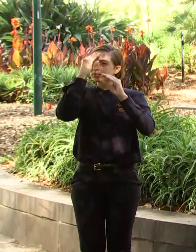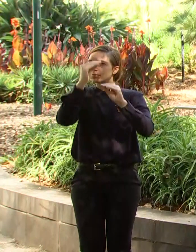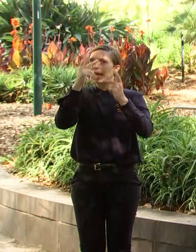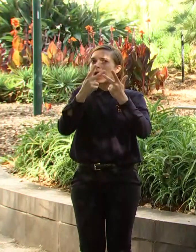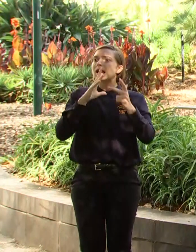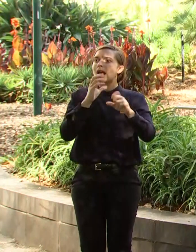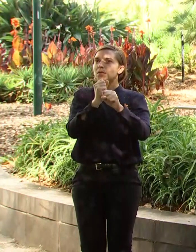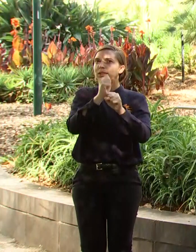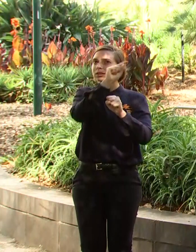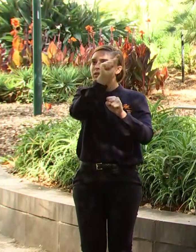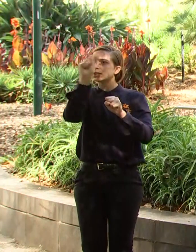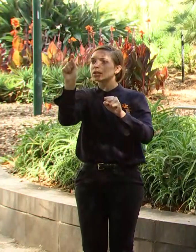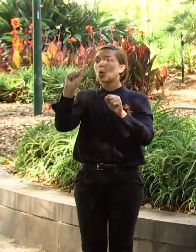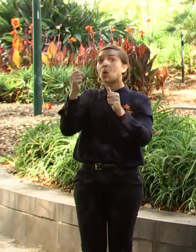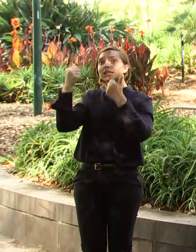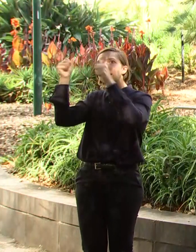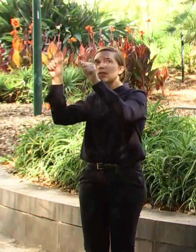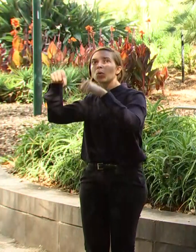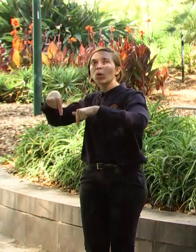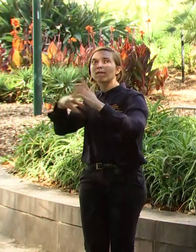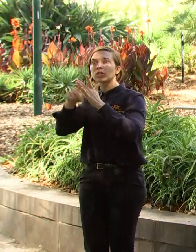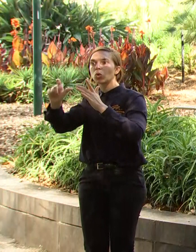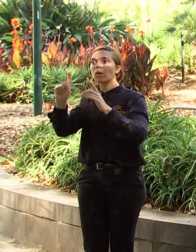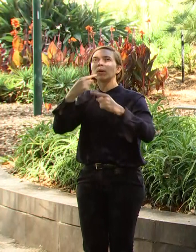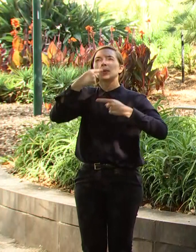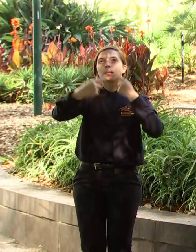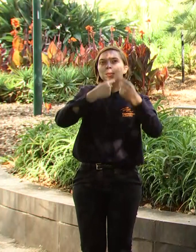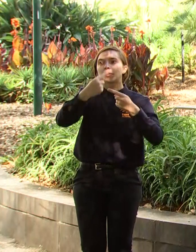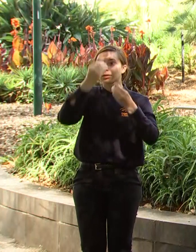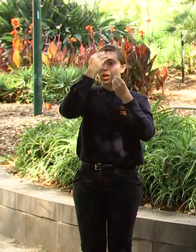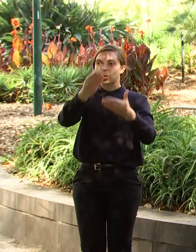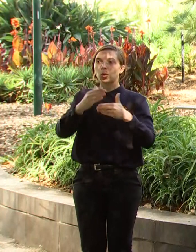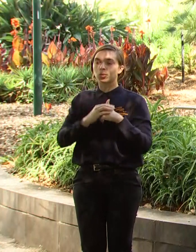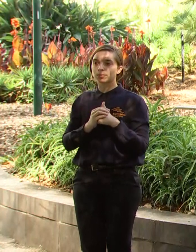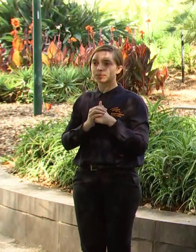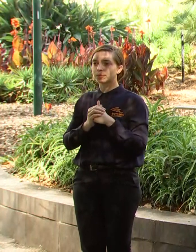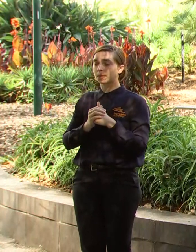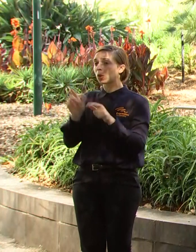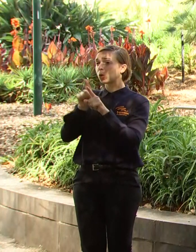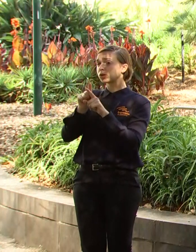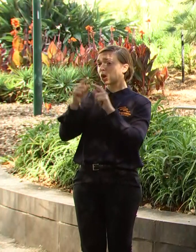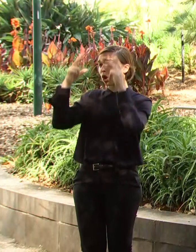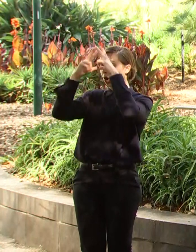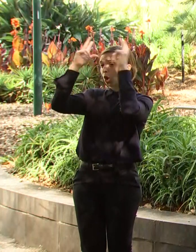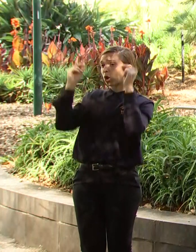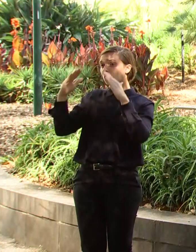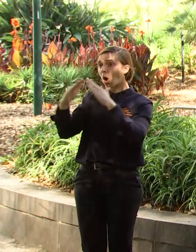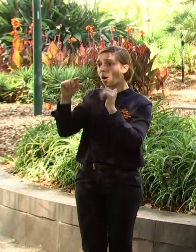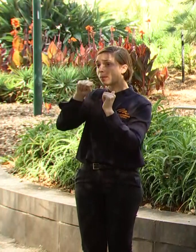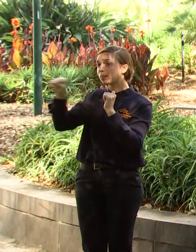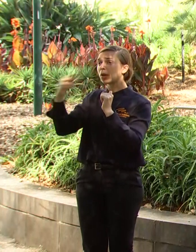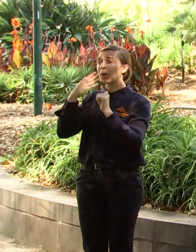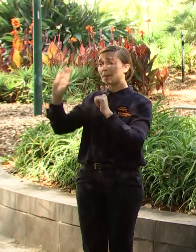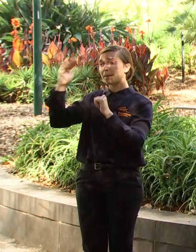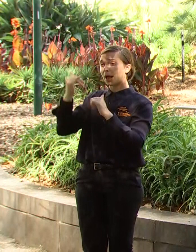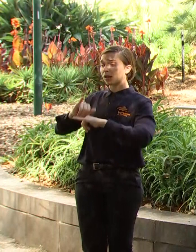site that is obviously by its very nature a very risky place to work. We're very grateful to our staff, and we're also very grateful that we've done, must